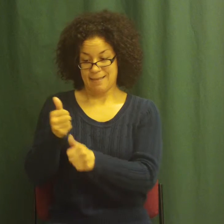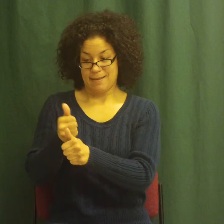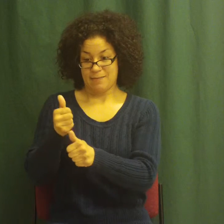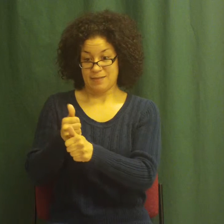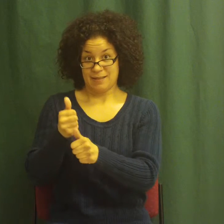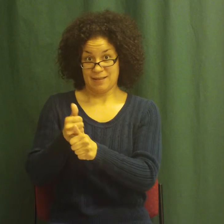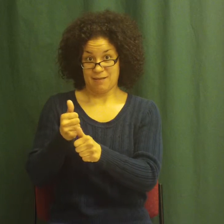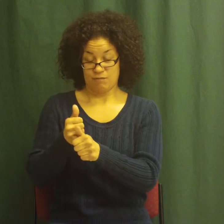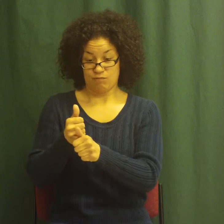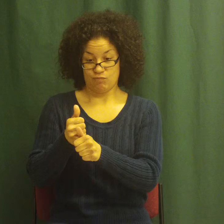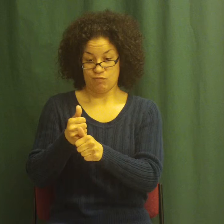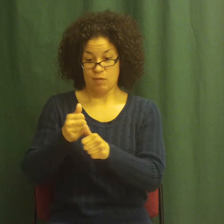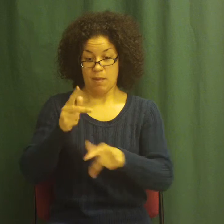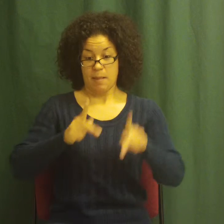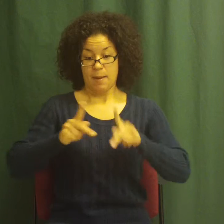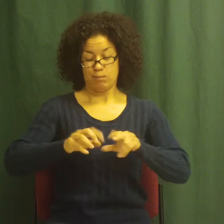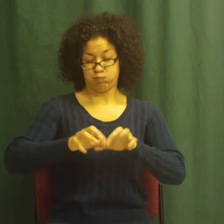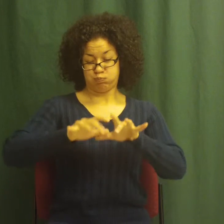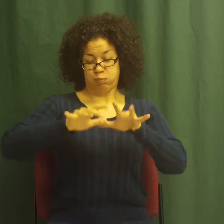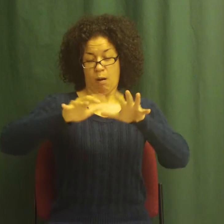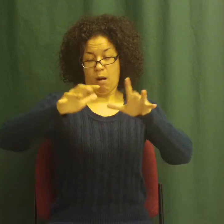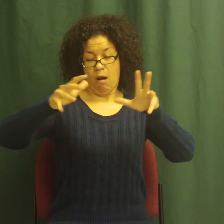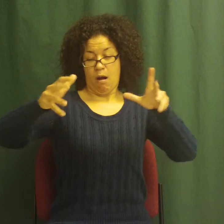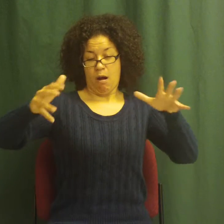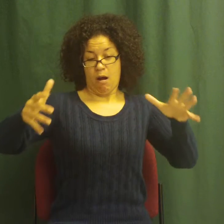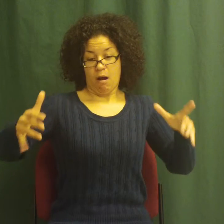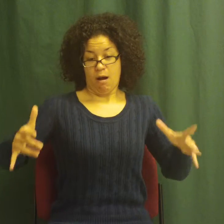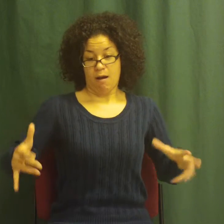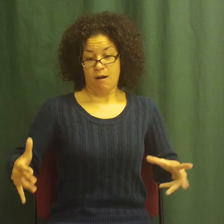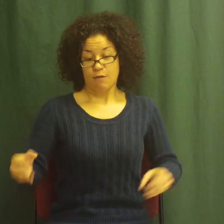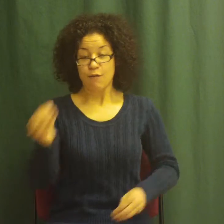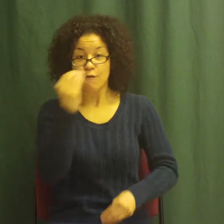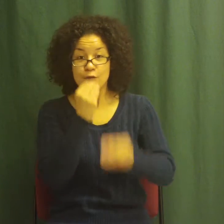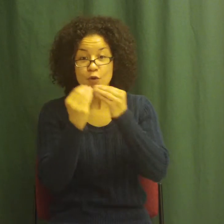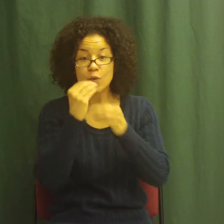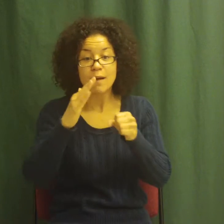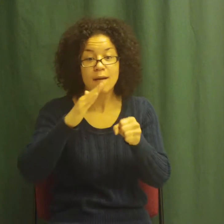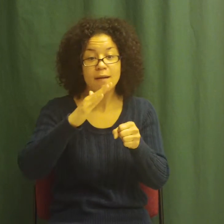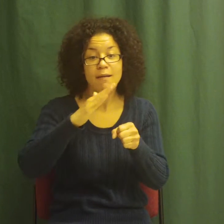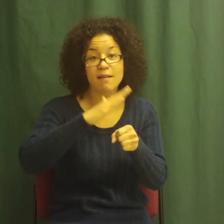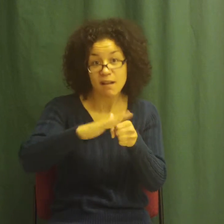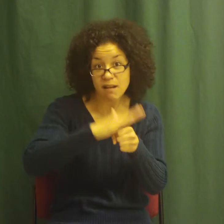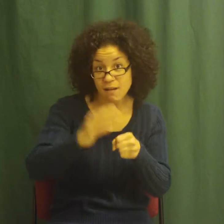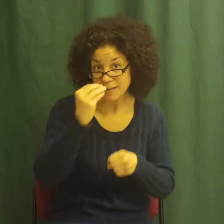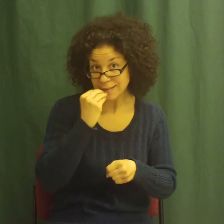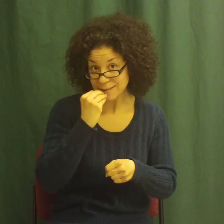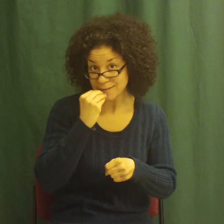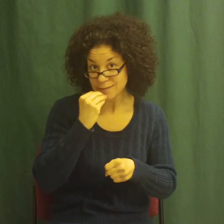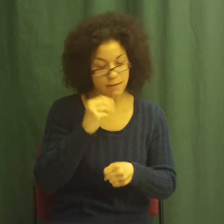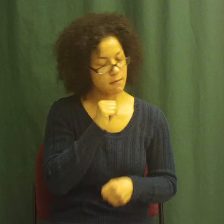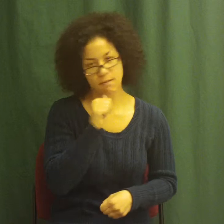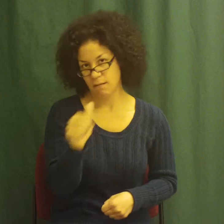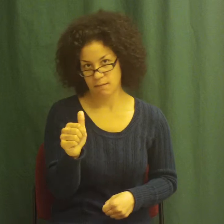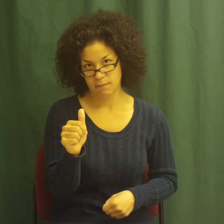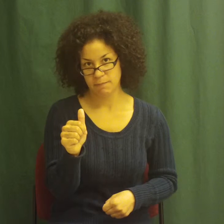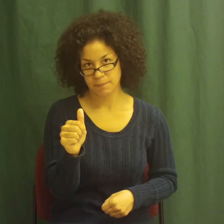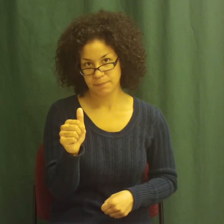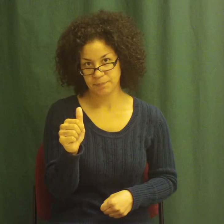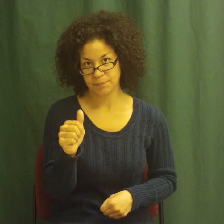agricultural potential of their homeland. Another theory is that old trade routes